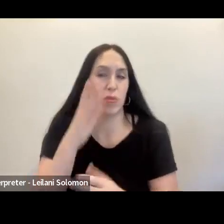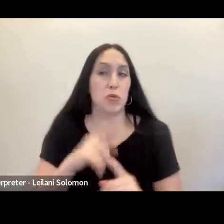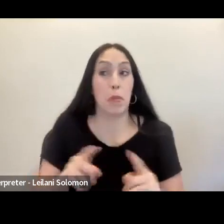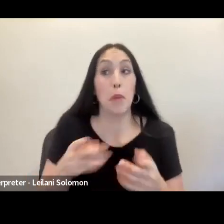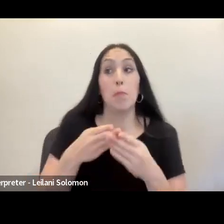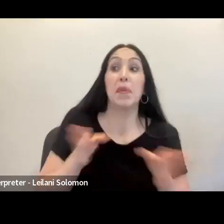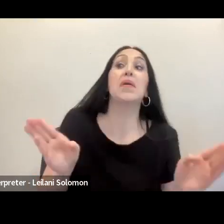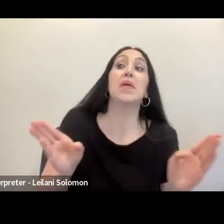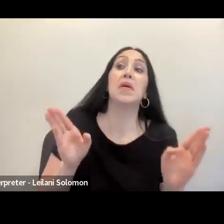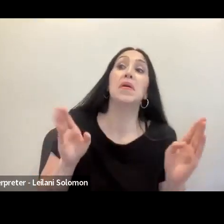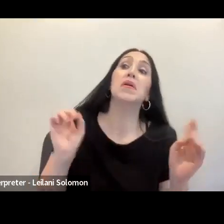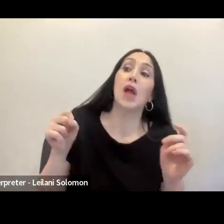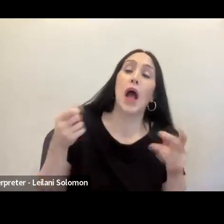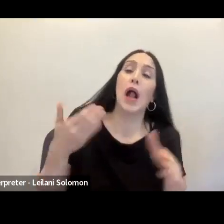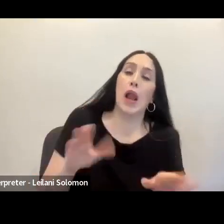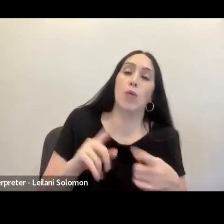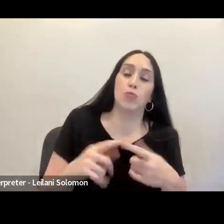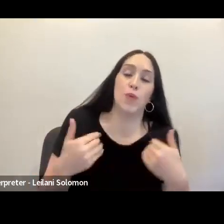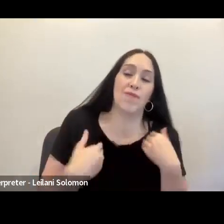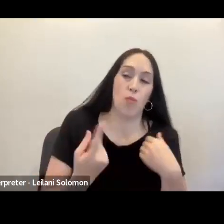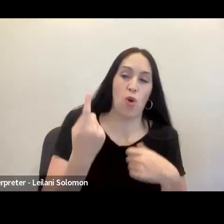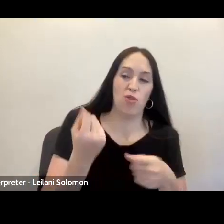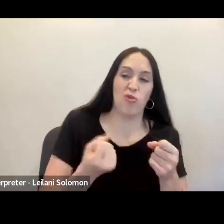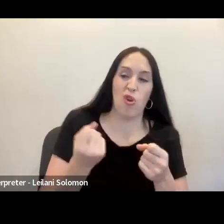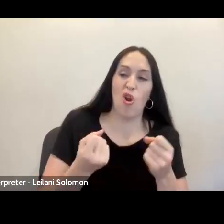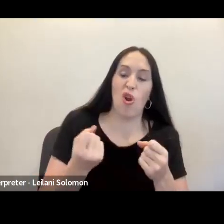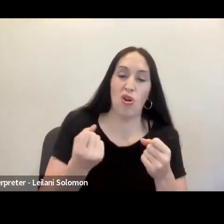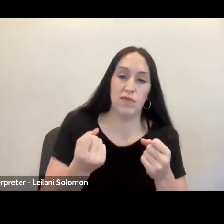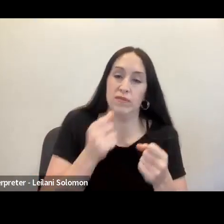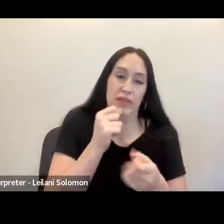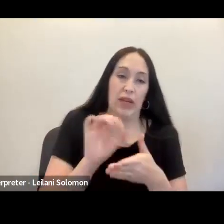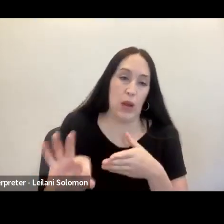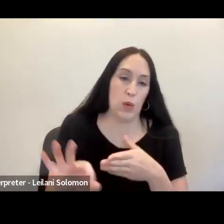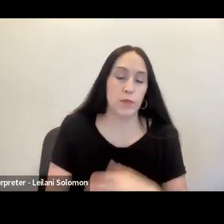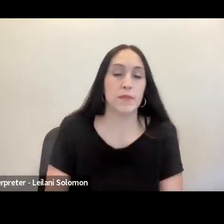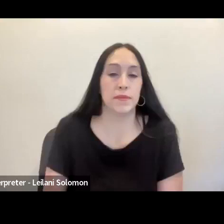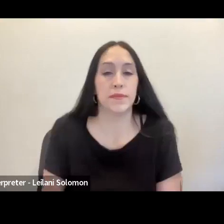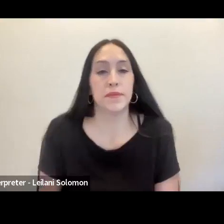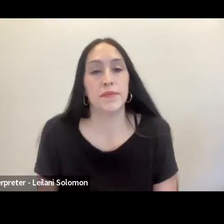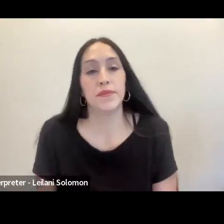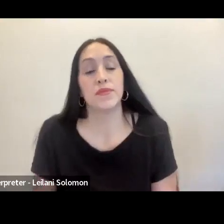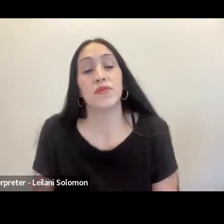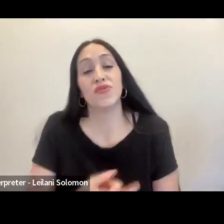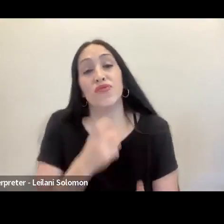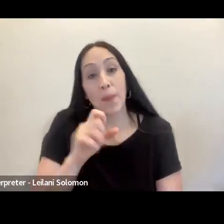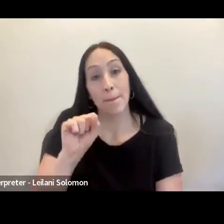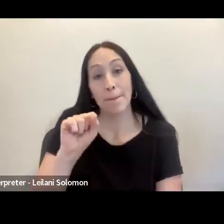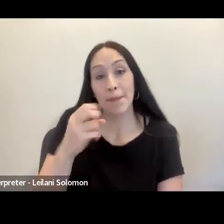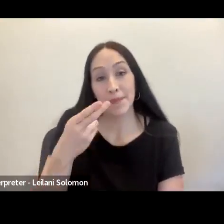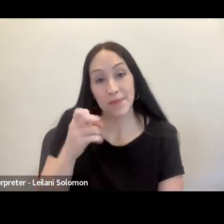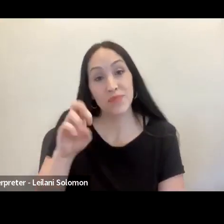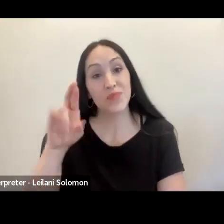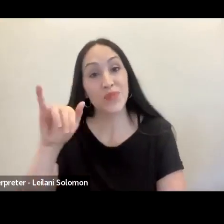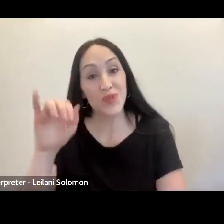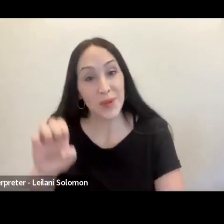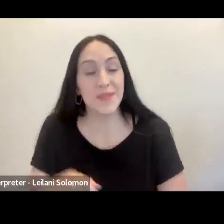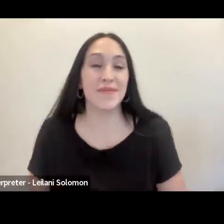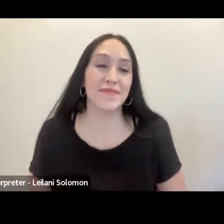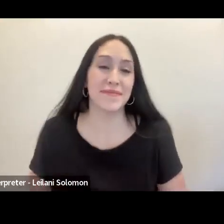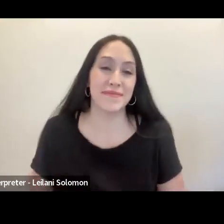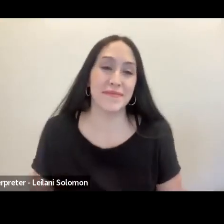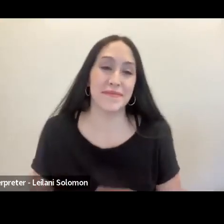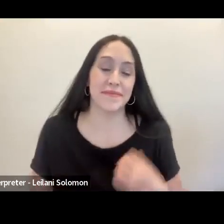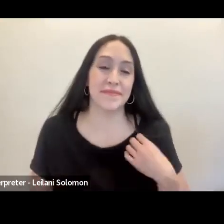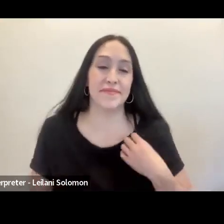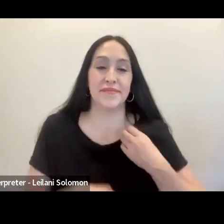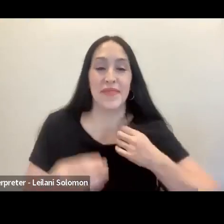one vehicle. This is from Sherry. Information about the Able to Work account that can